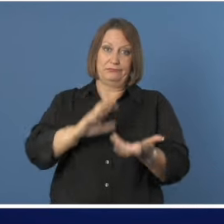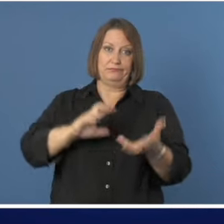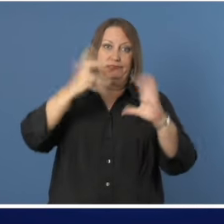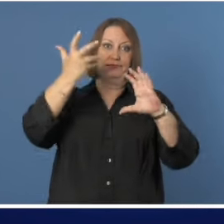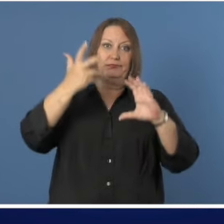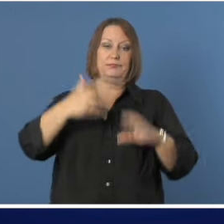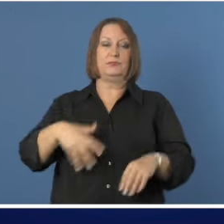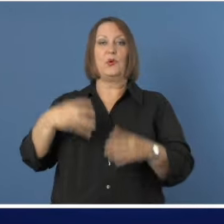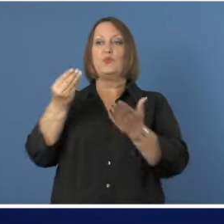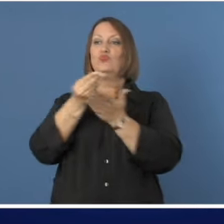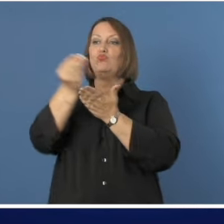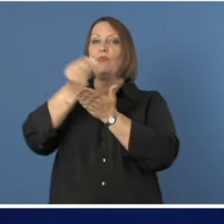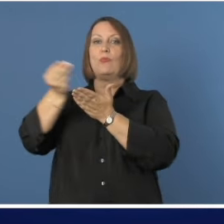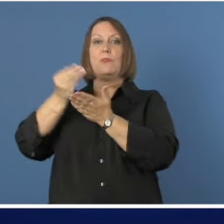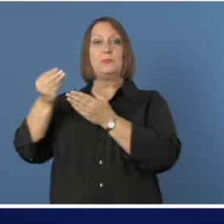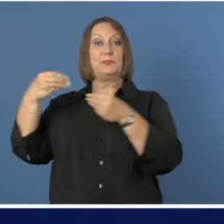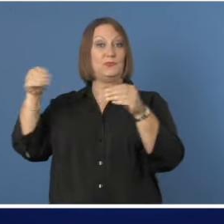banks,